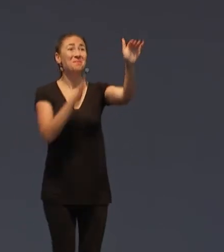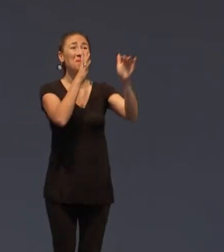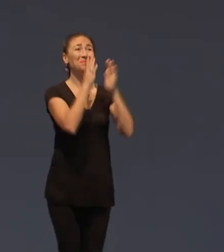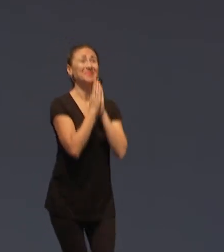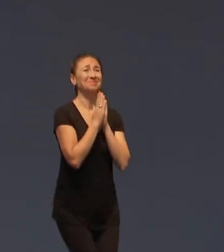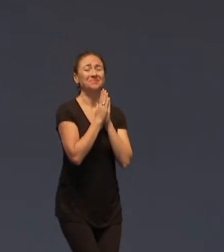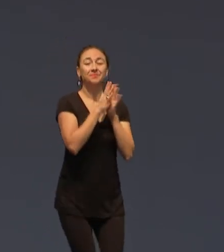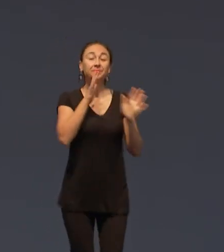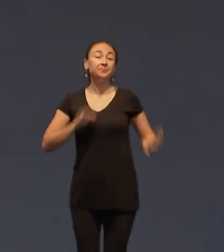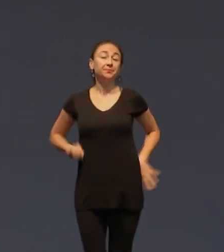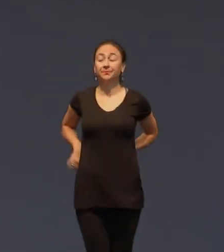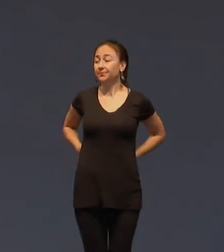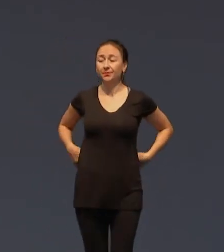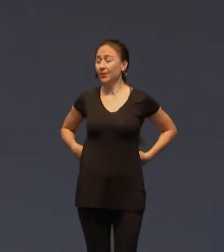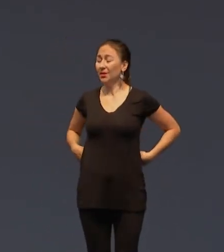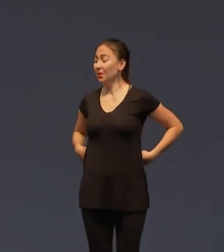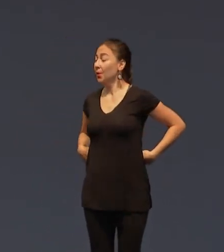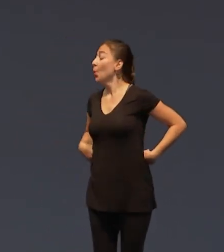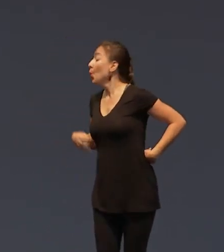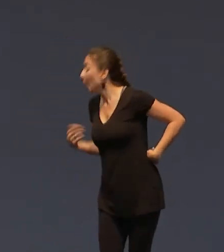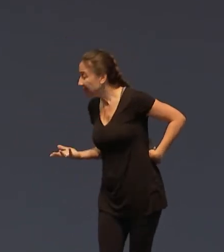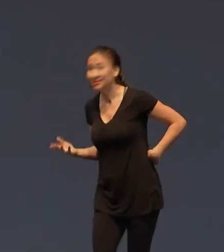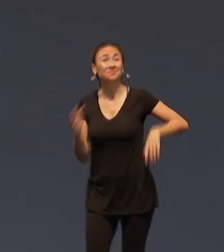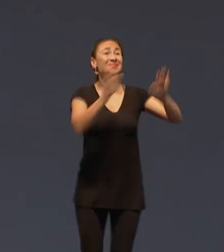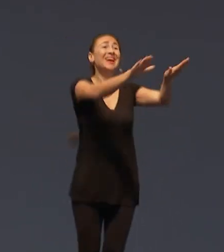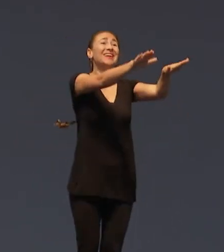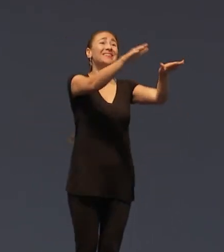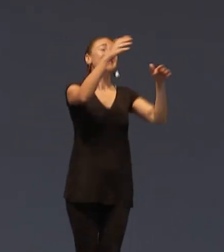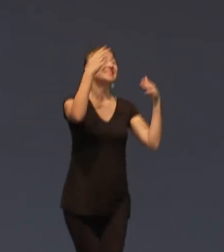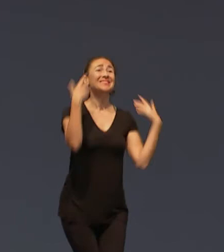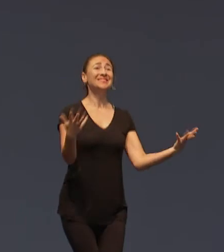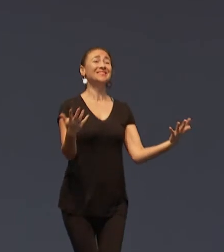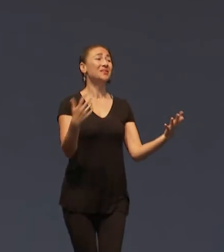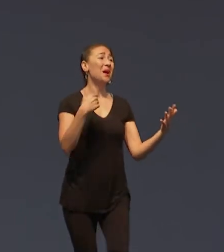Hey, Mom. Hey, Mom. Yes, honey?